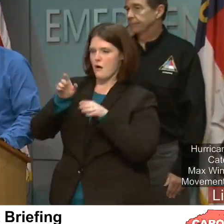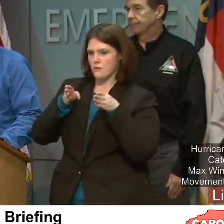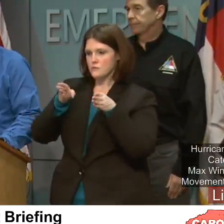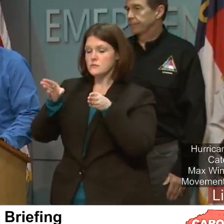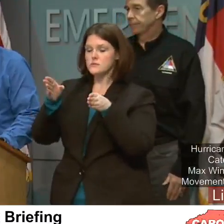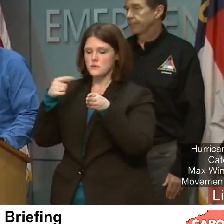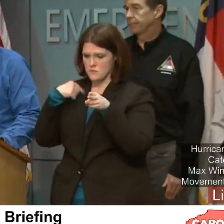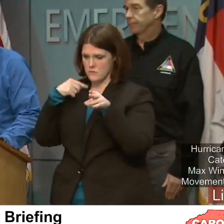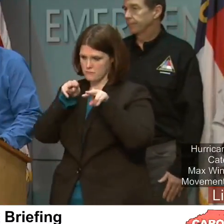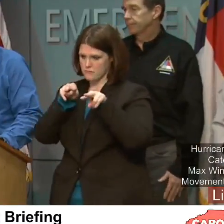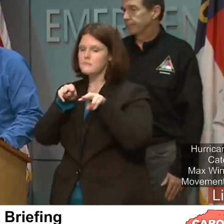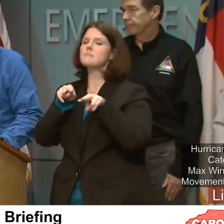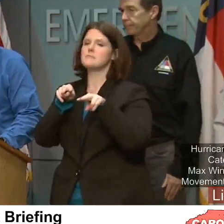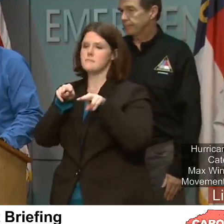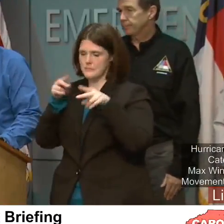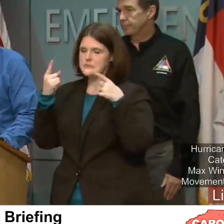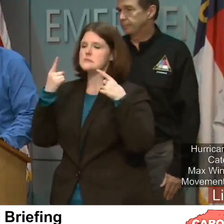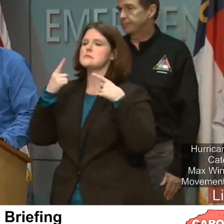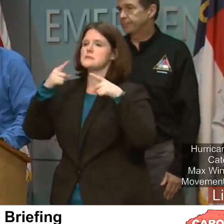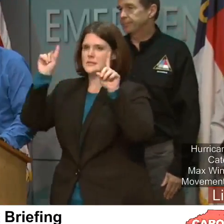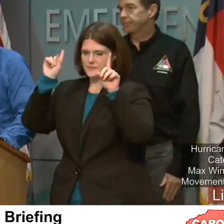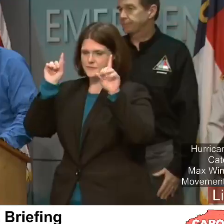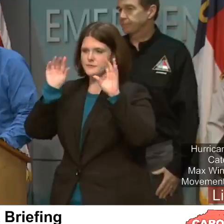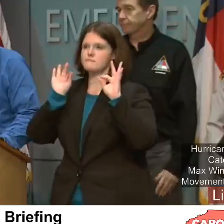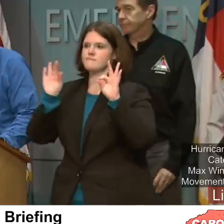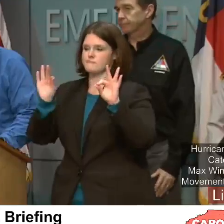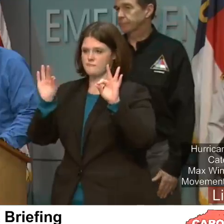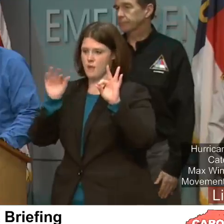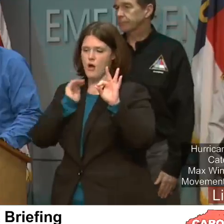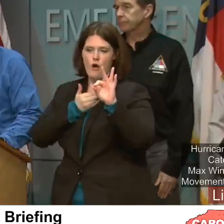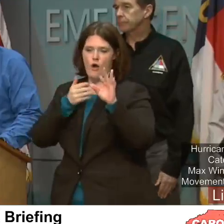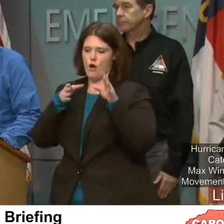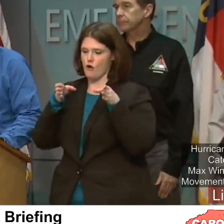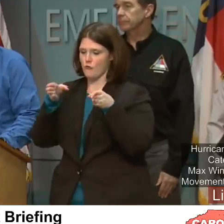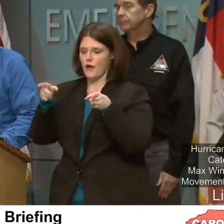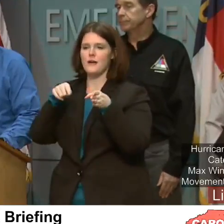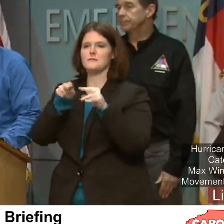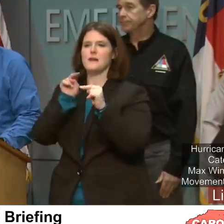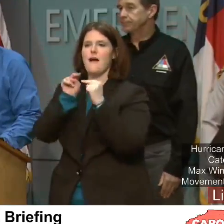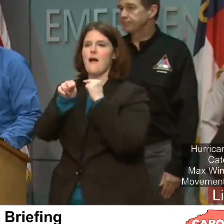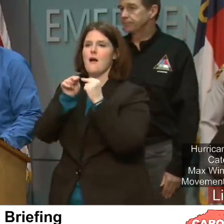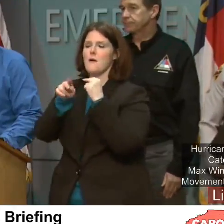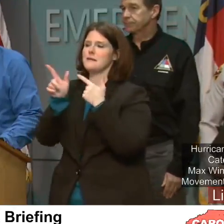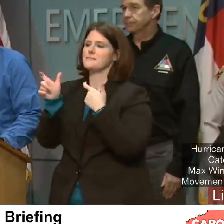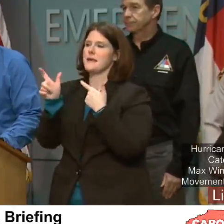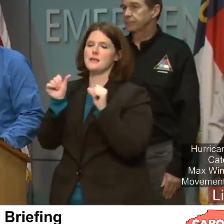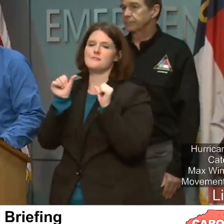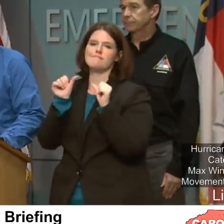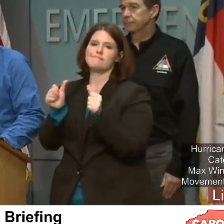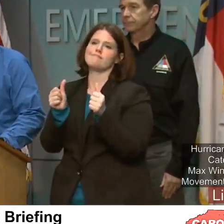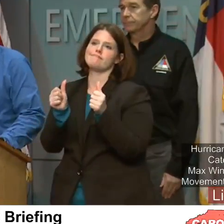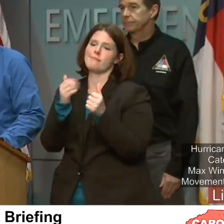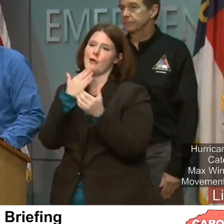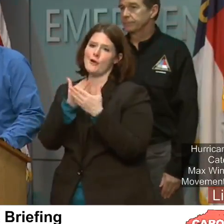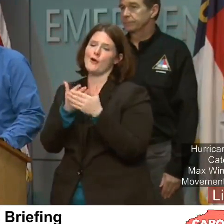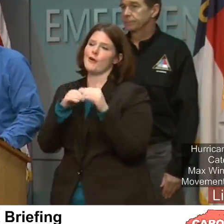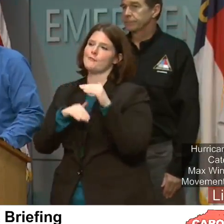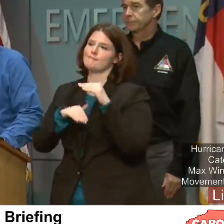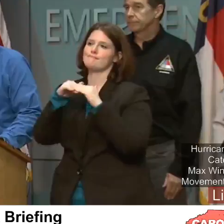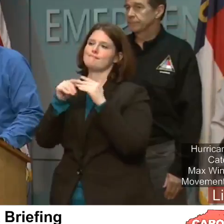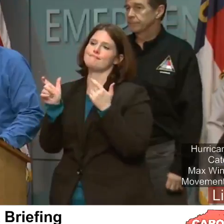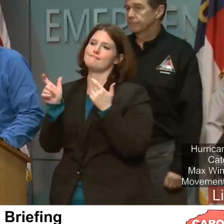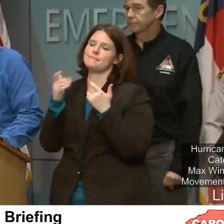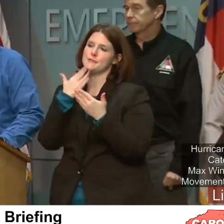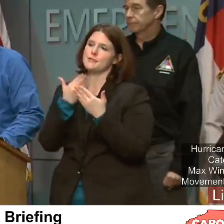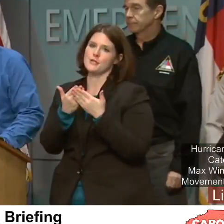we successfully met the metric of all of our routes we're operating at posted speeds or better today. We responded